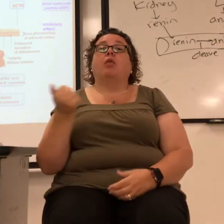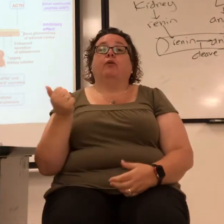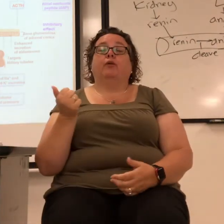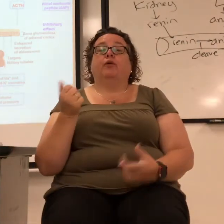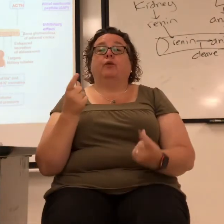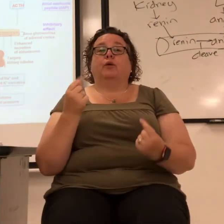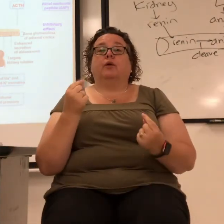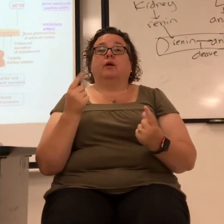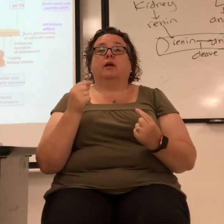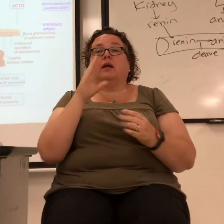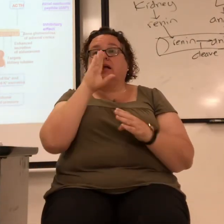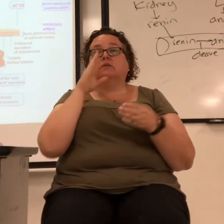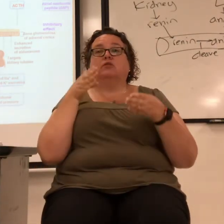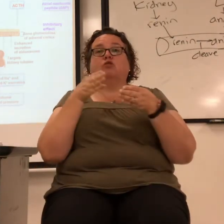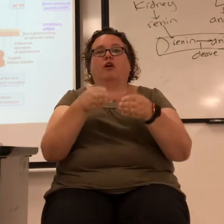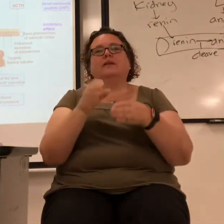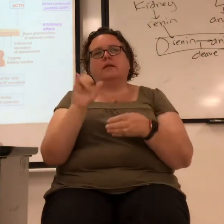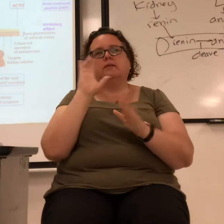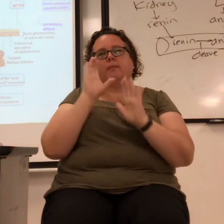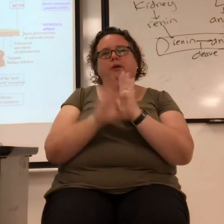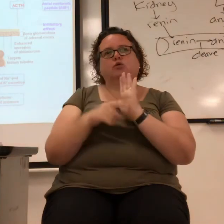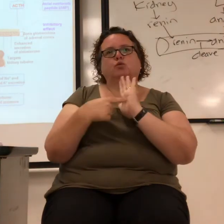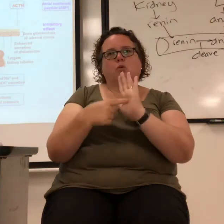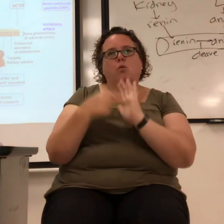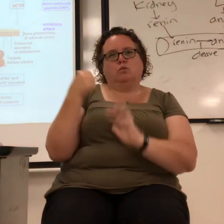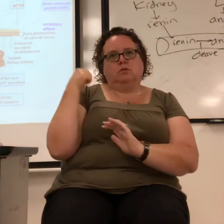is it targets, well, as the picture shows,